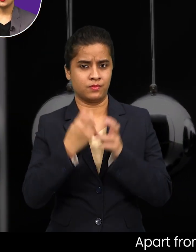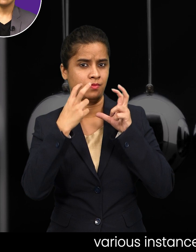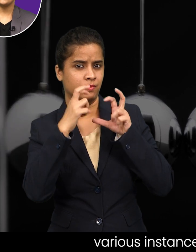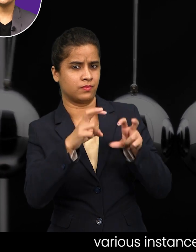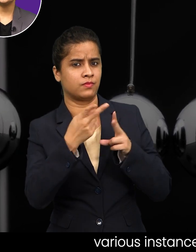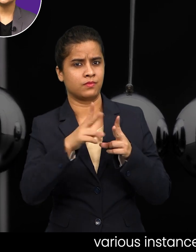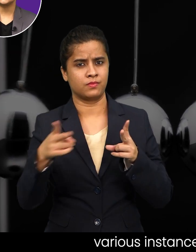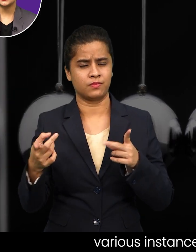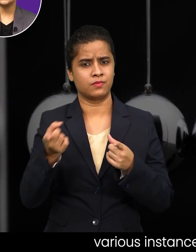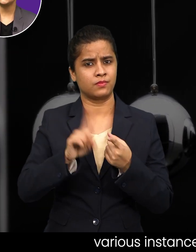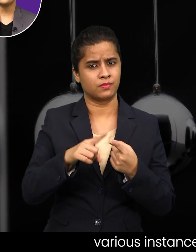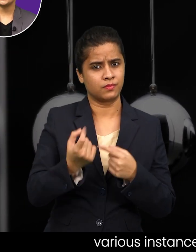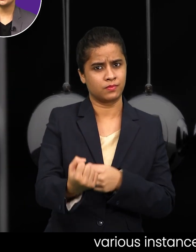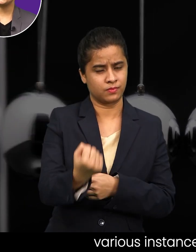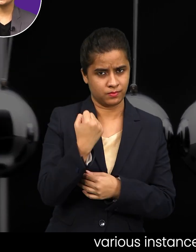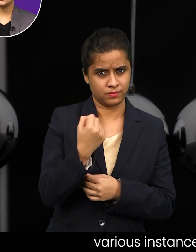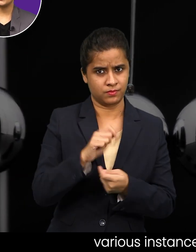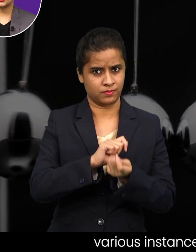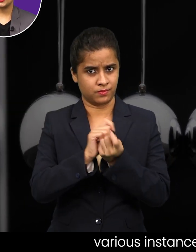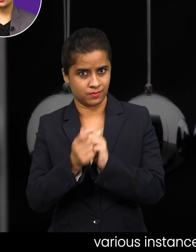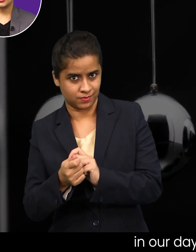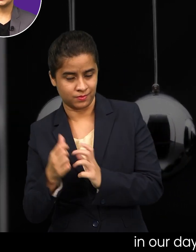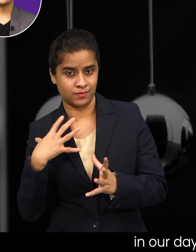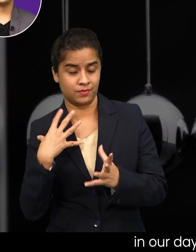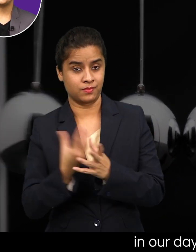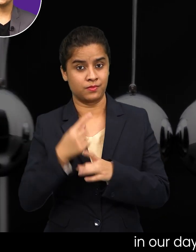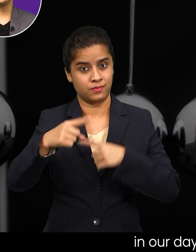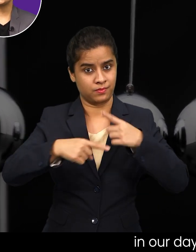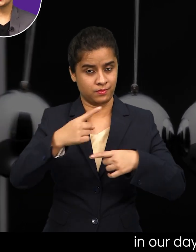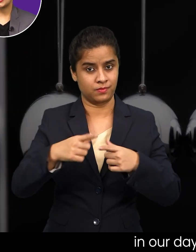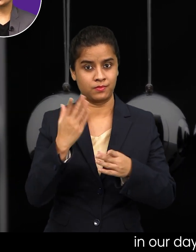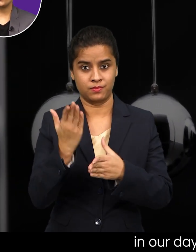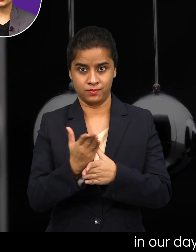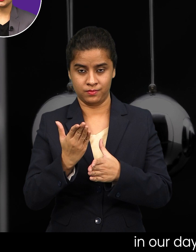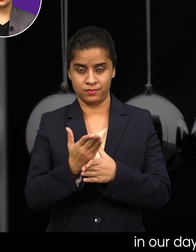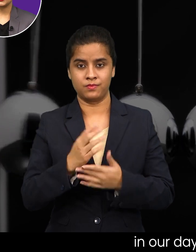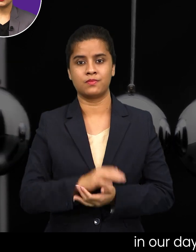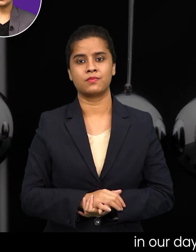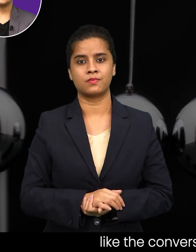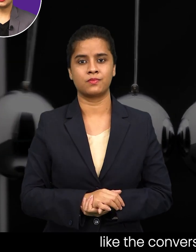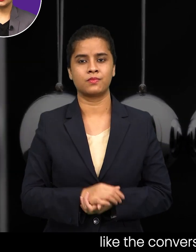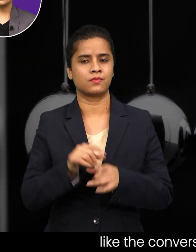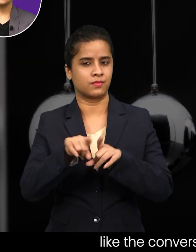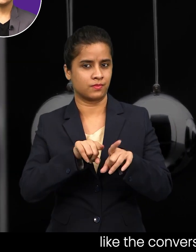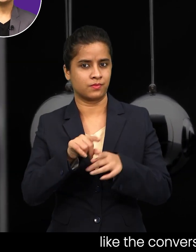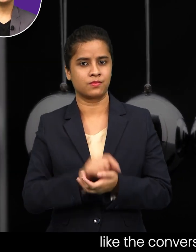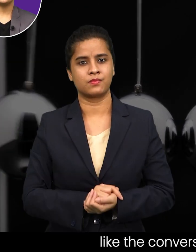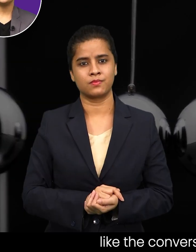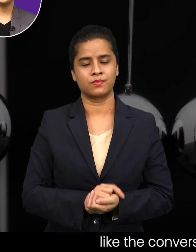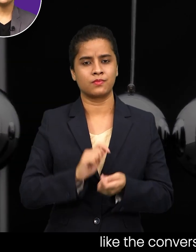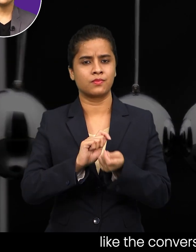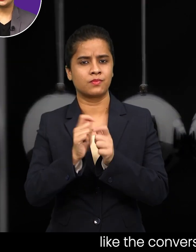observe various instances of energy conversion in our day-to-day activities like